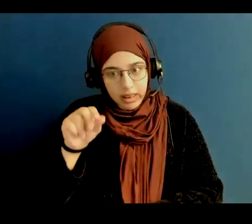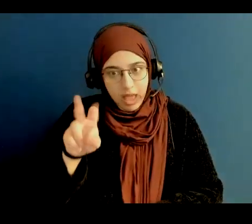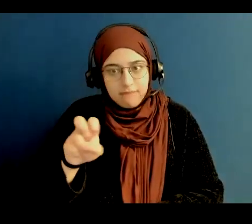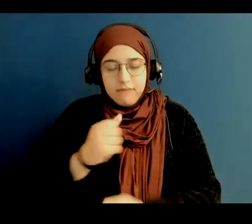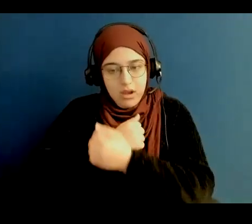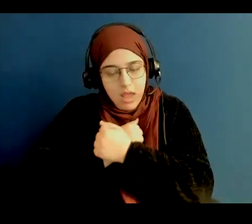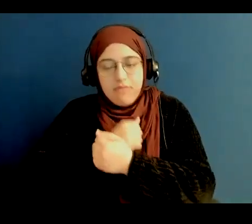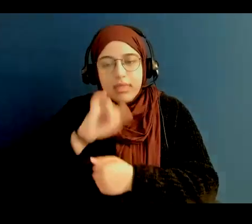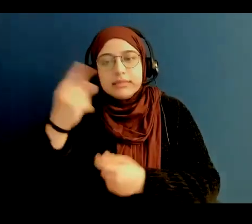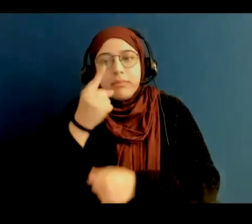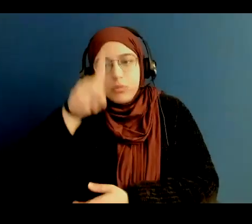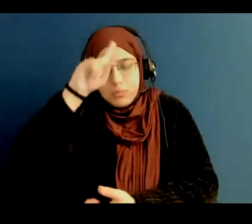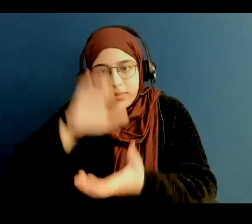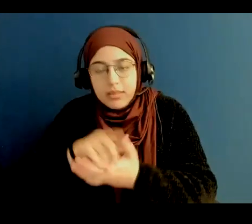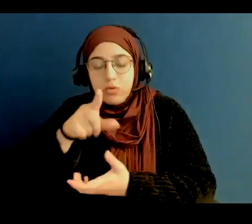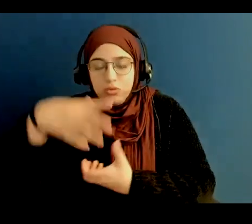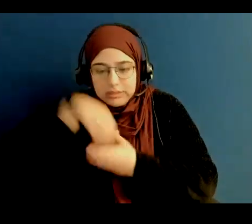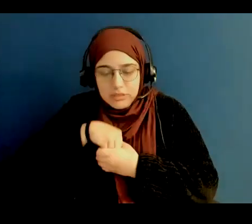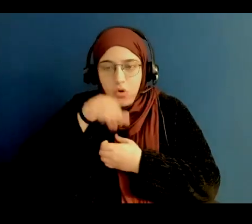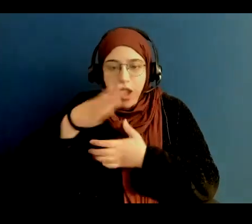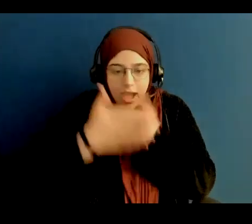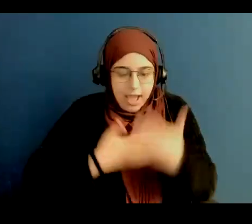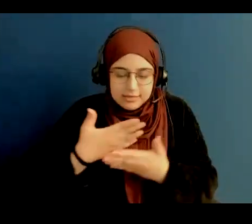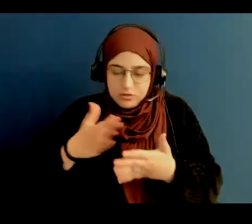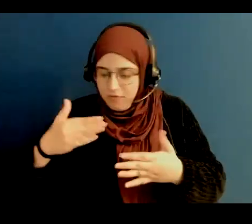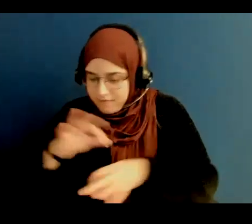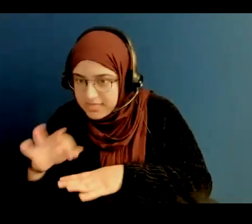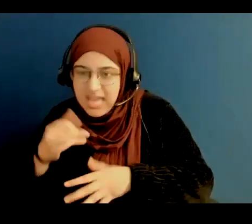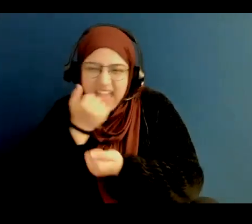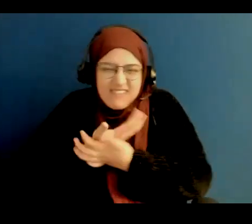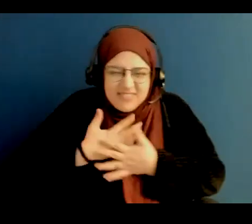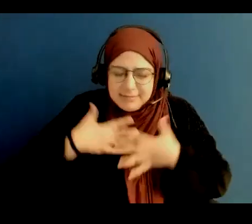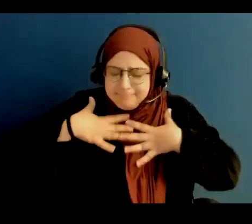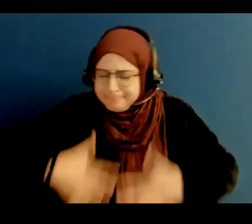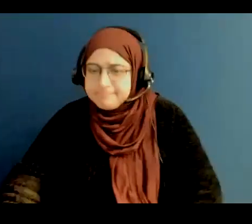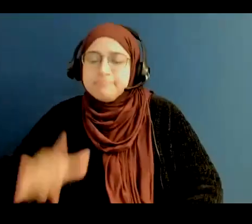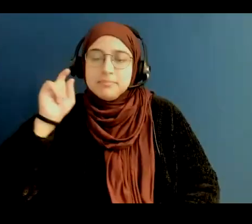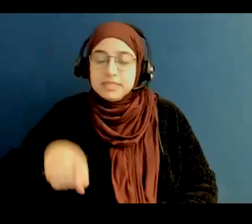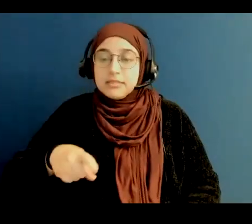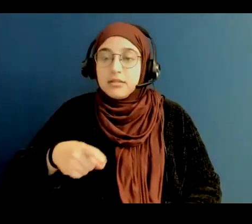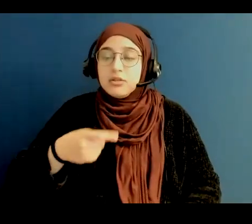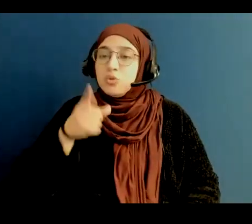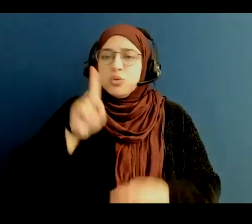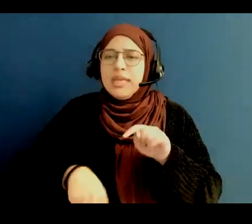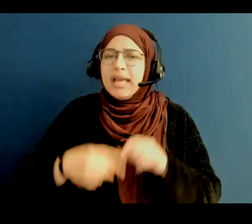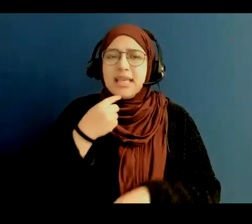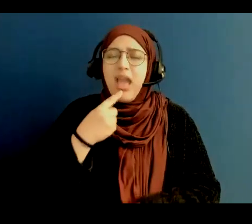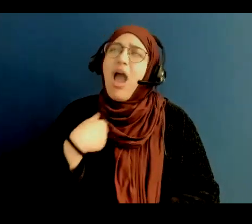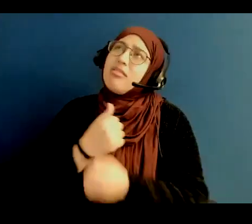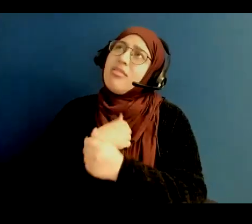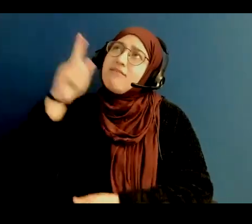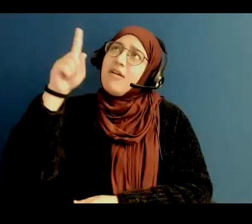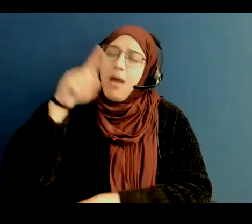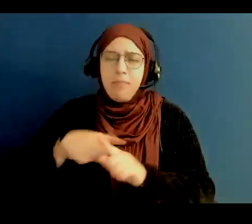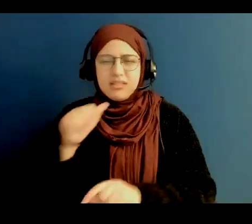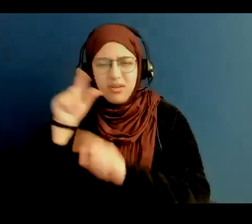limbs. So your hands, your feet. You cannot say, I love Allah, and then you don't go to the mosque. You cannot say, I love Allah, but then you don't read the Quran, and you